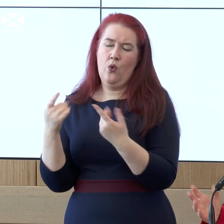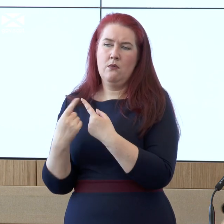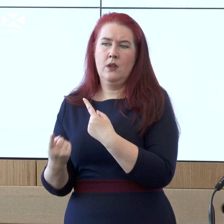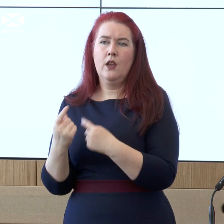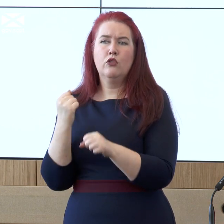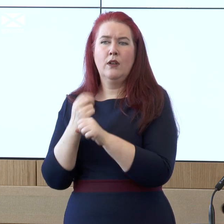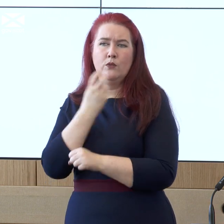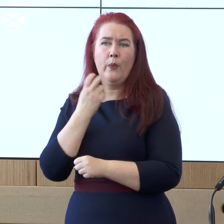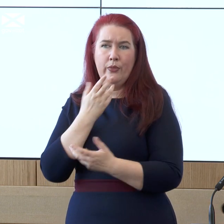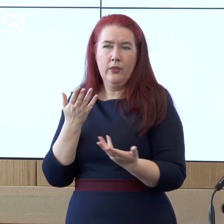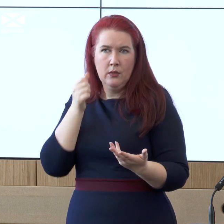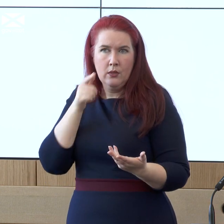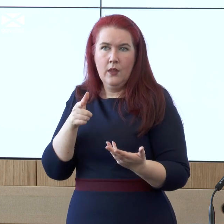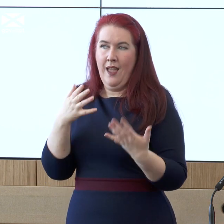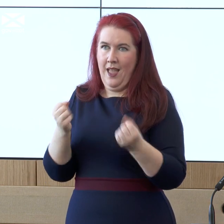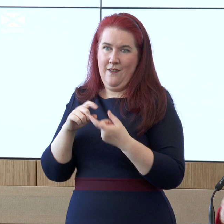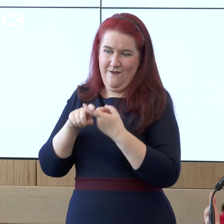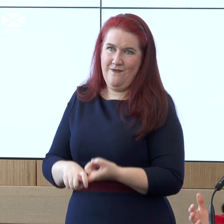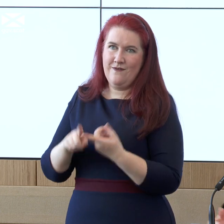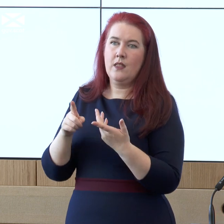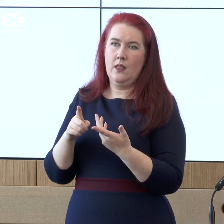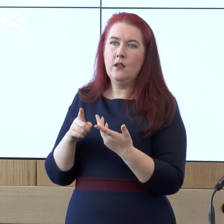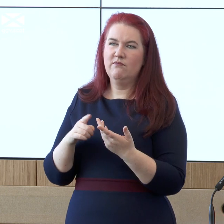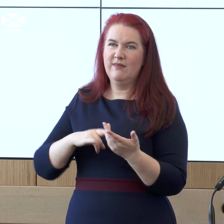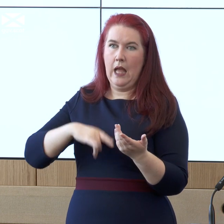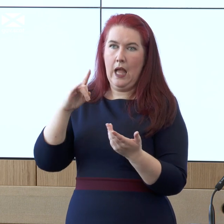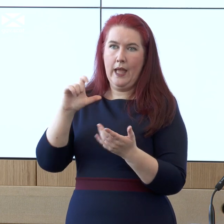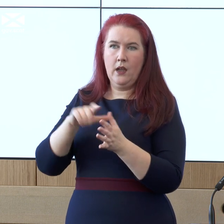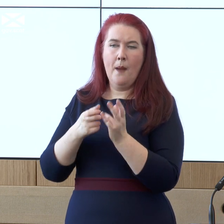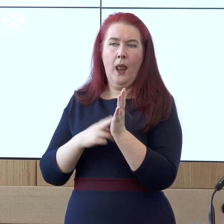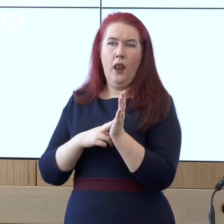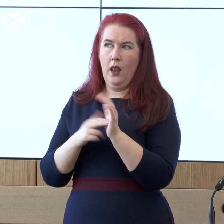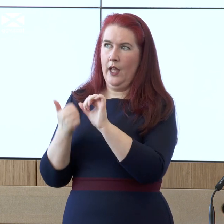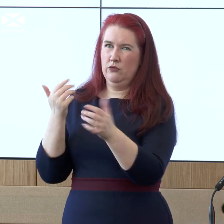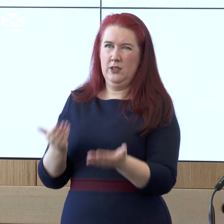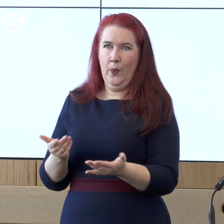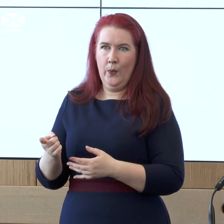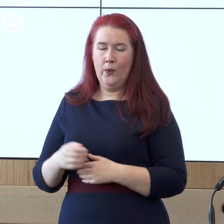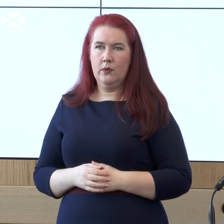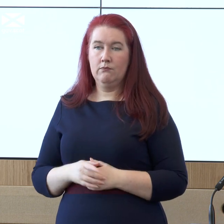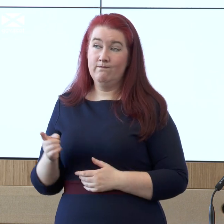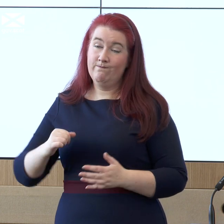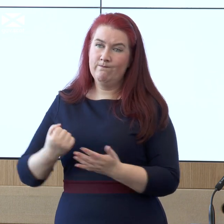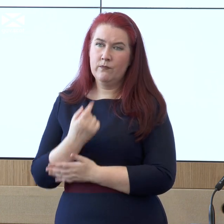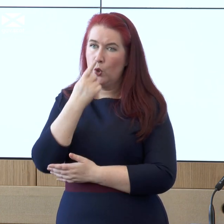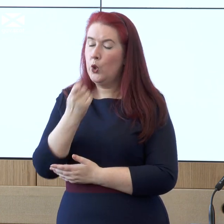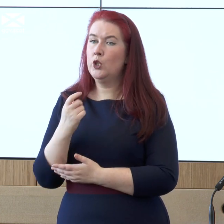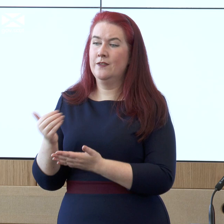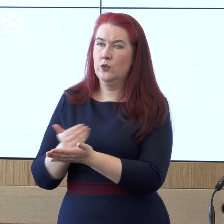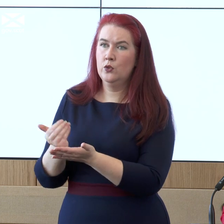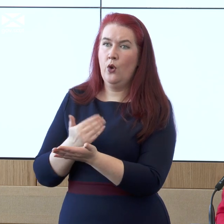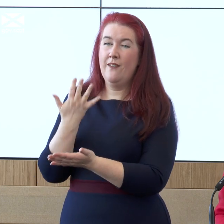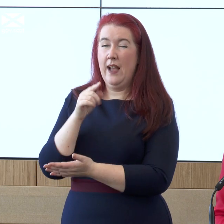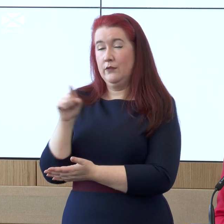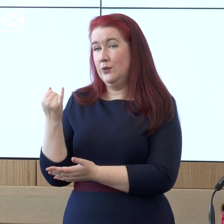of course are currently highly dependent on high carbon industries. It could also have stored up to 5 to 6 million